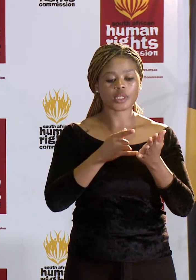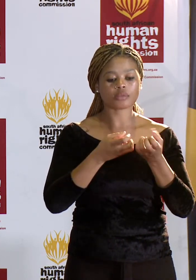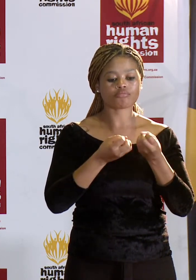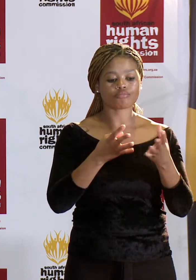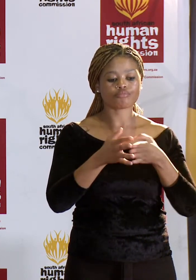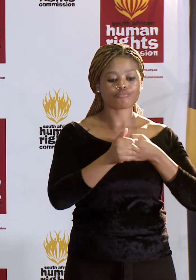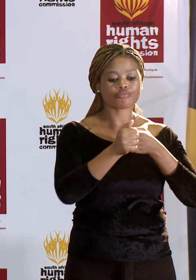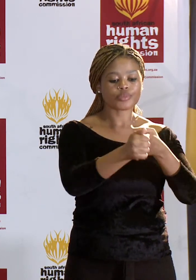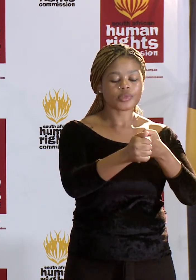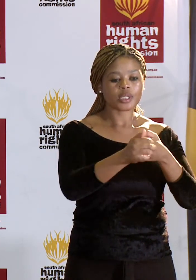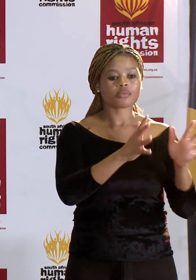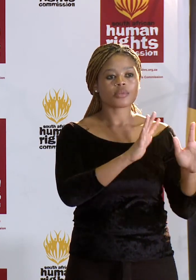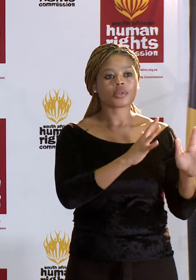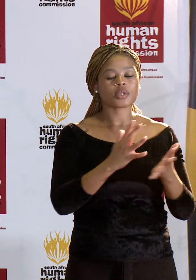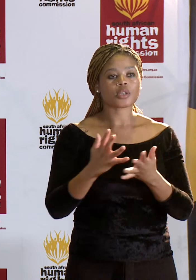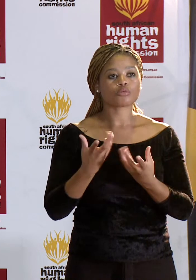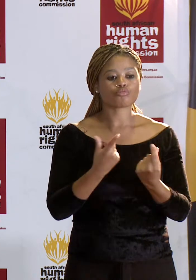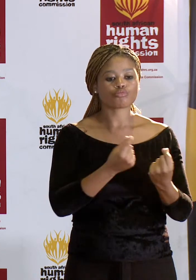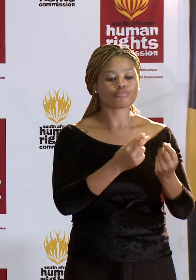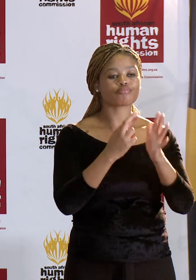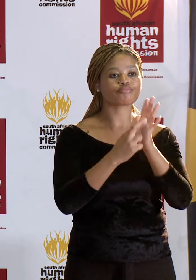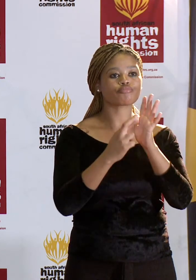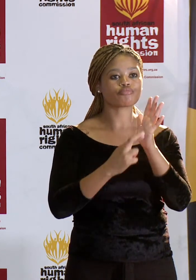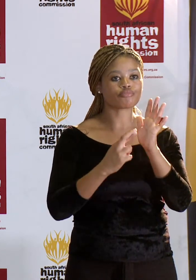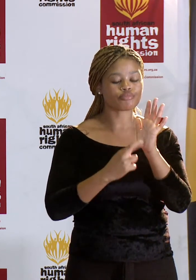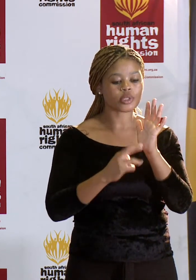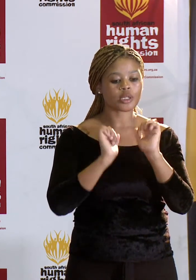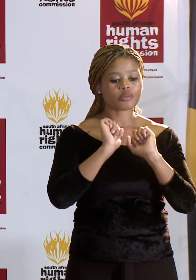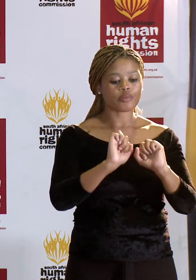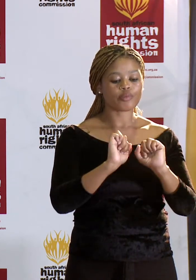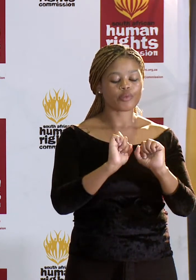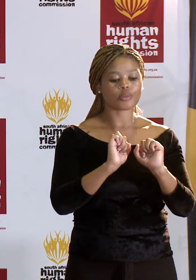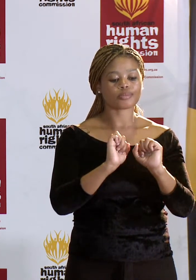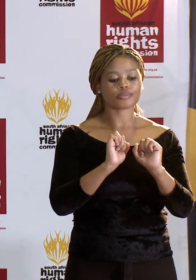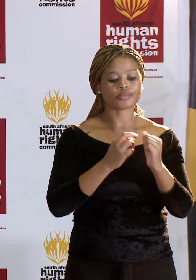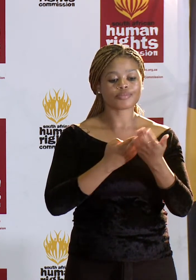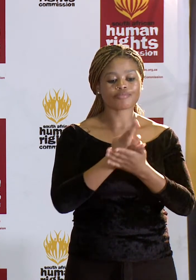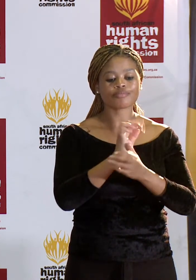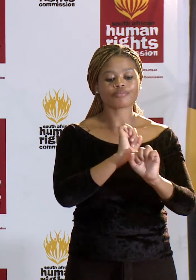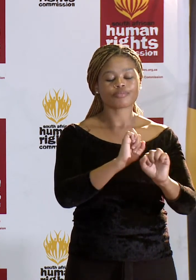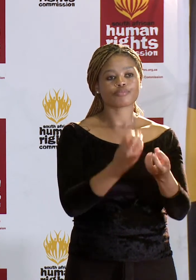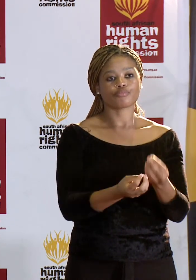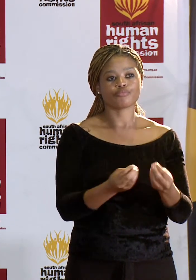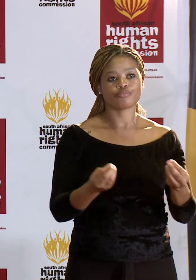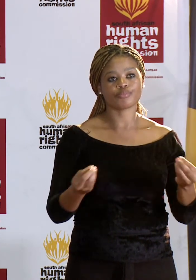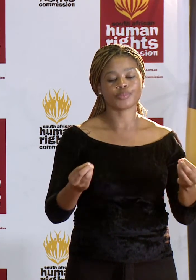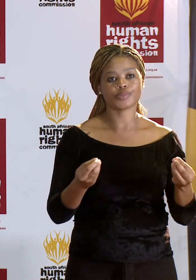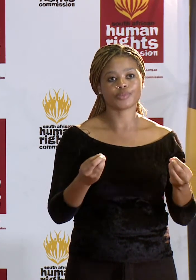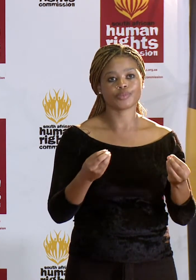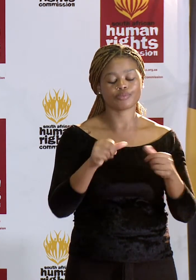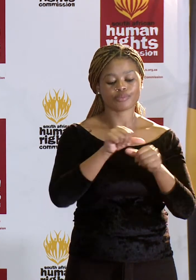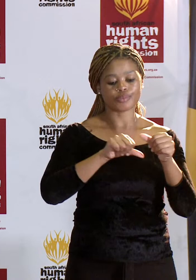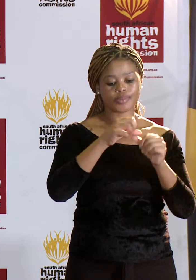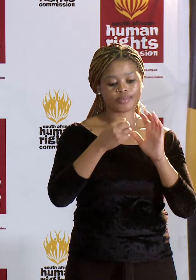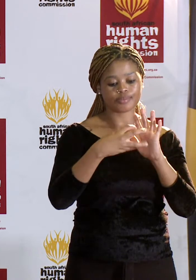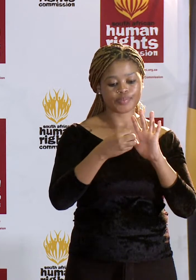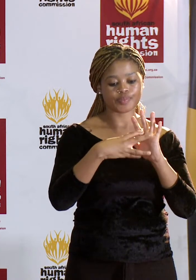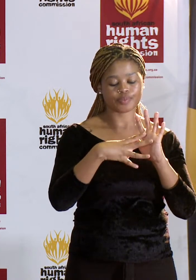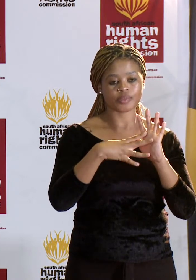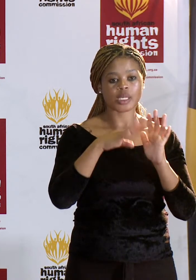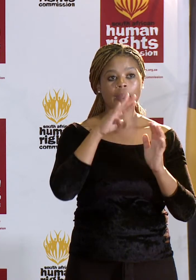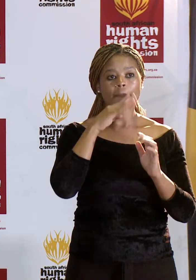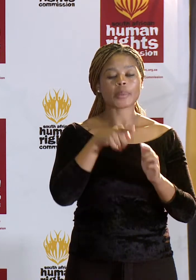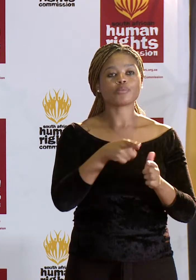guidelines on how to safeguard the rights and well-being of children on social media platforms. This launch is